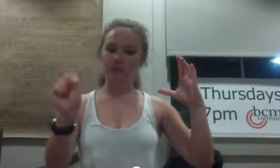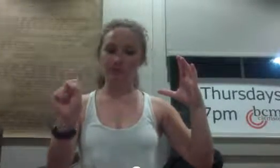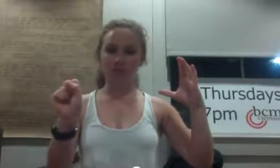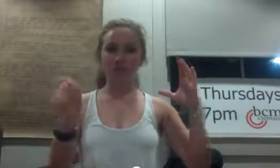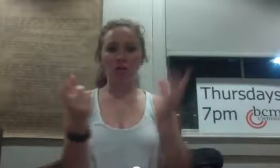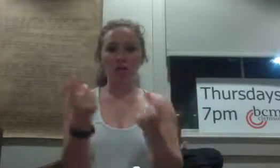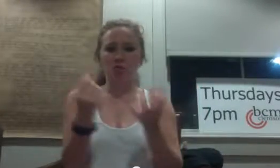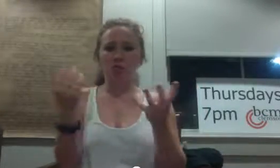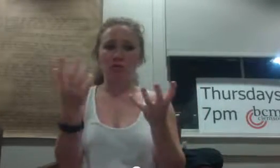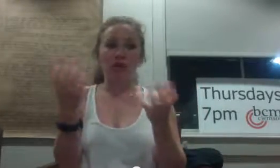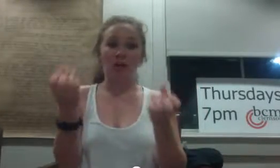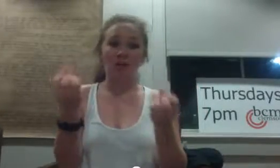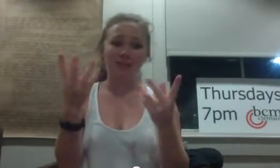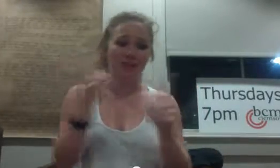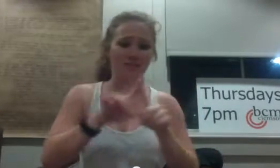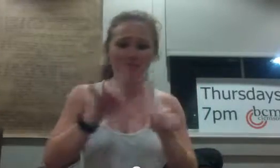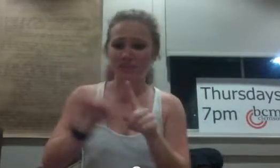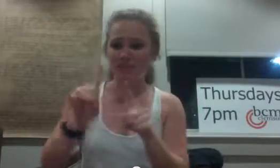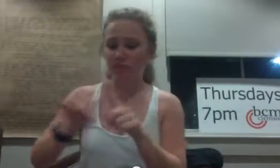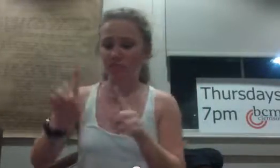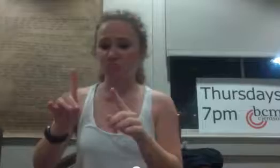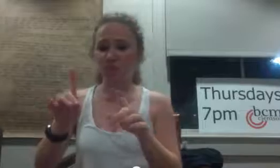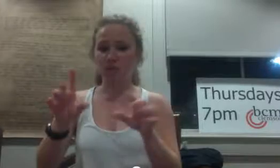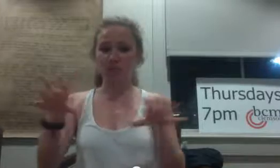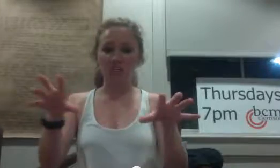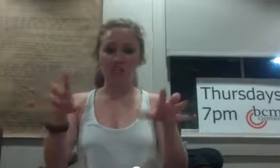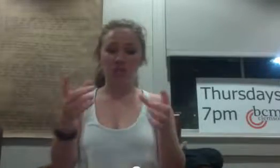and the inside is the organelles, and they do many different